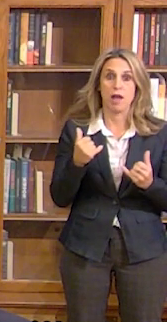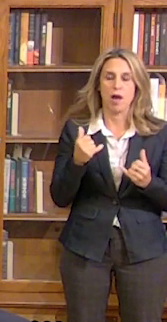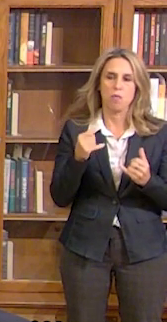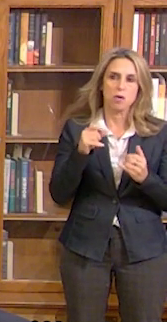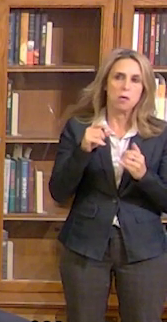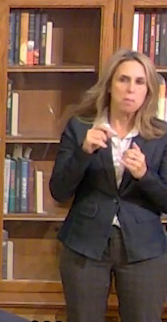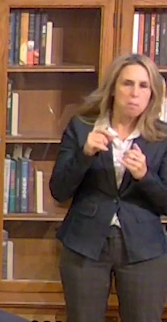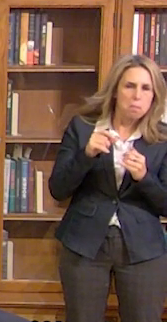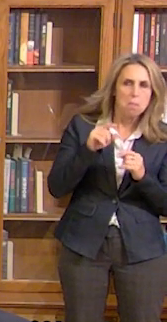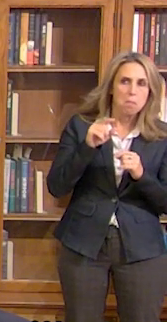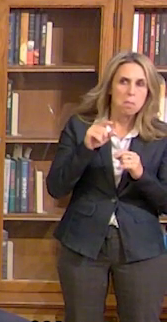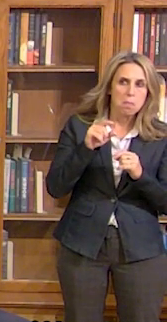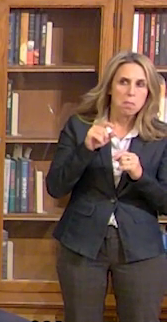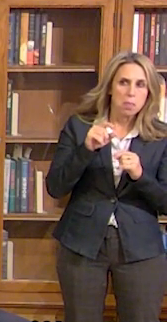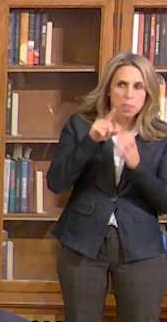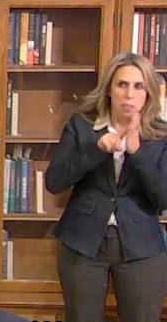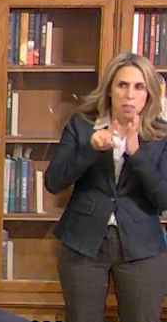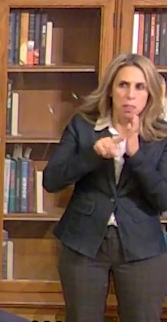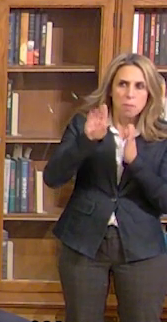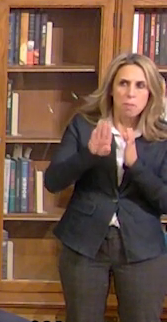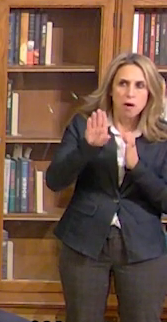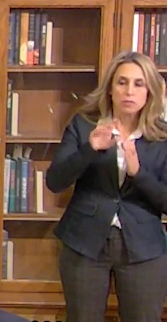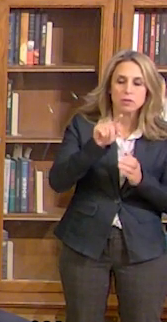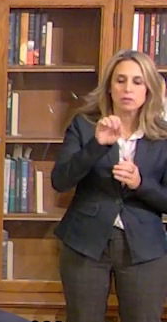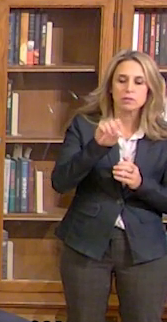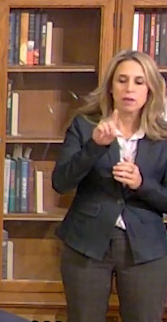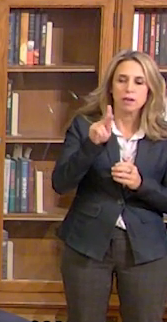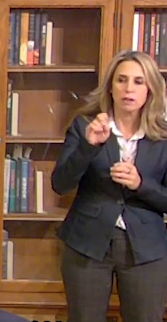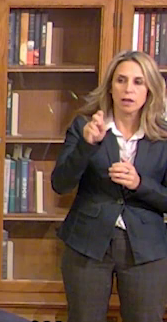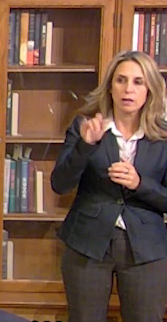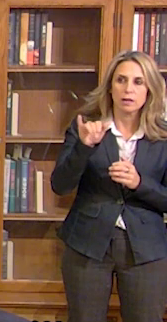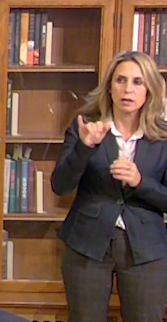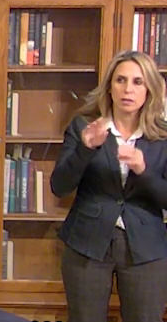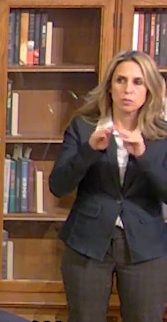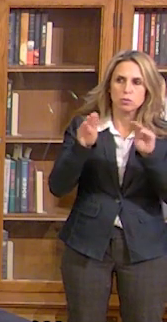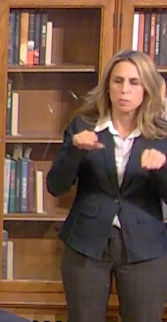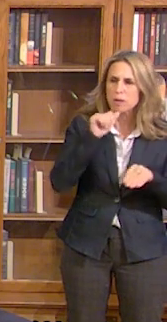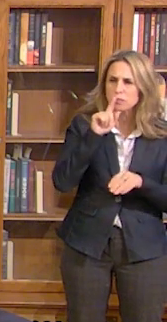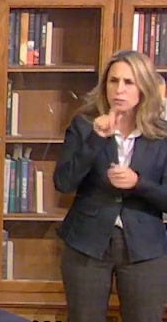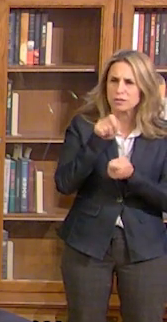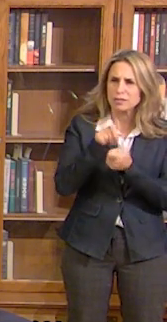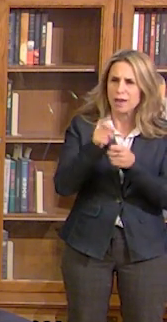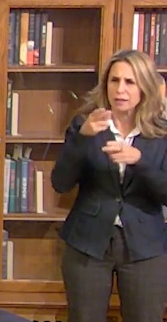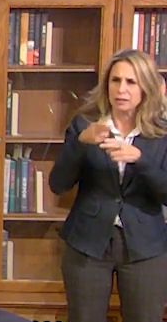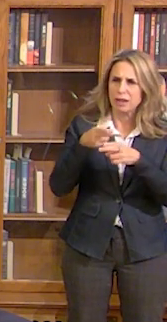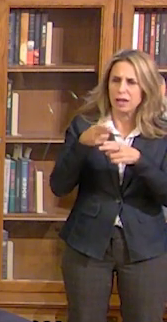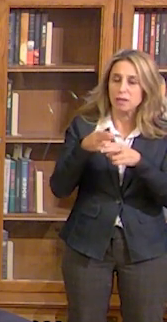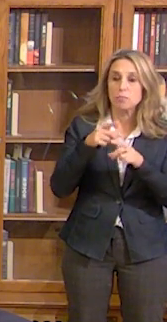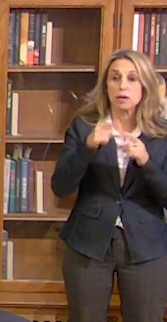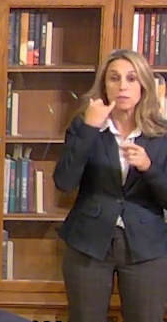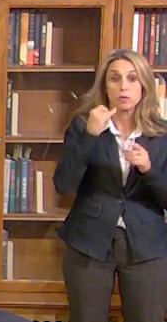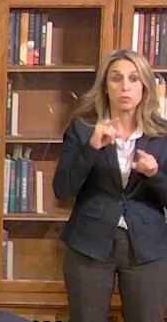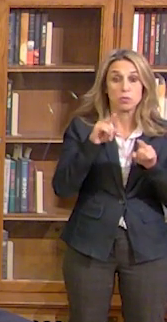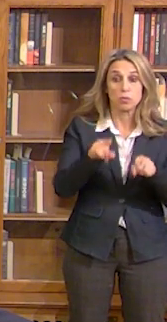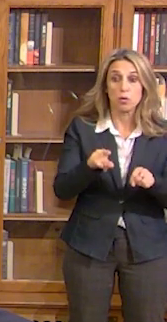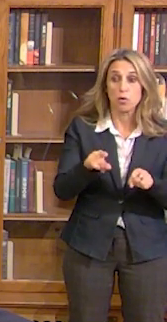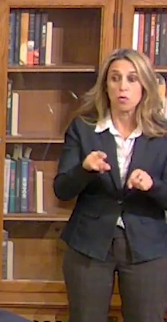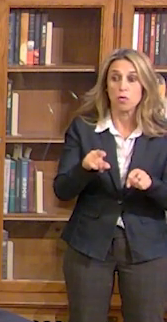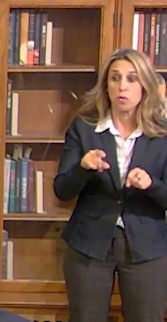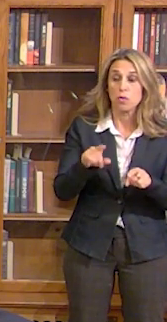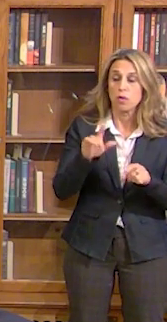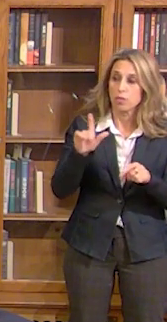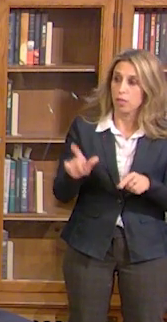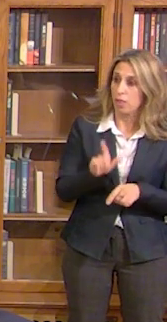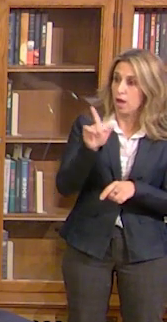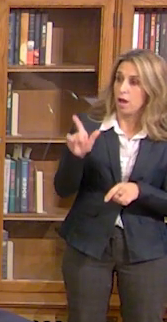to have the Ted Kennedy uh Senate Museum I'm not sure the exact name name of it but if you go to that uh